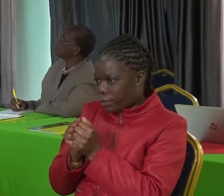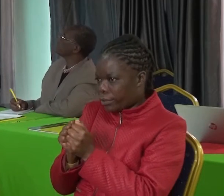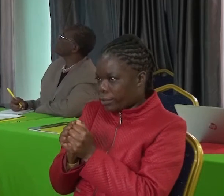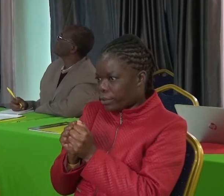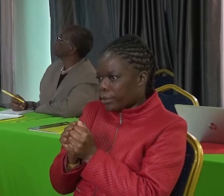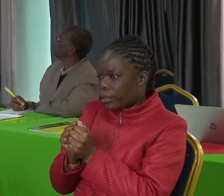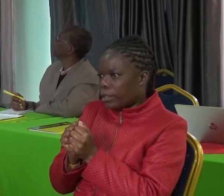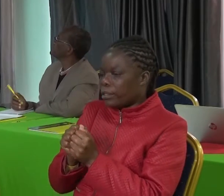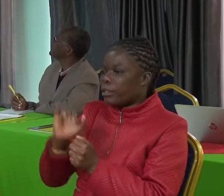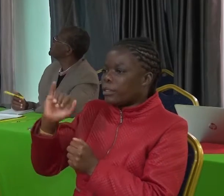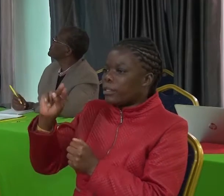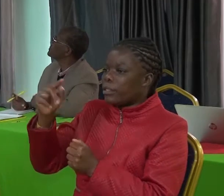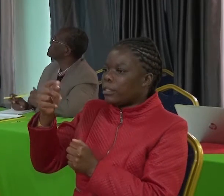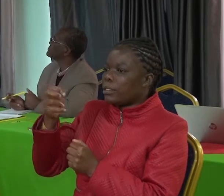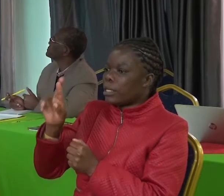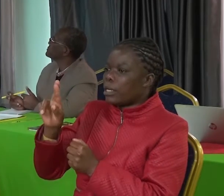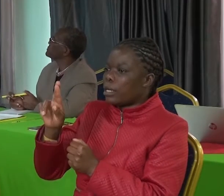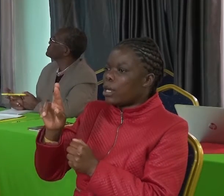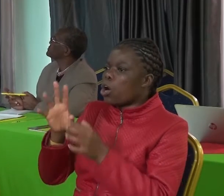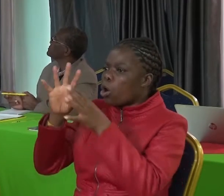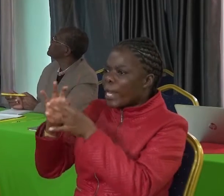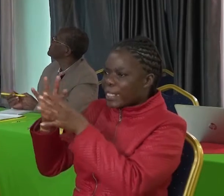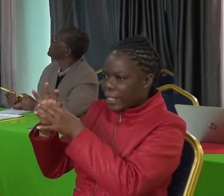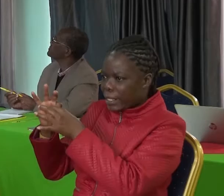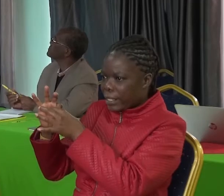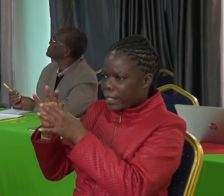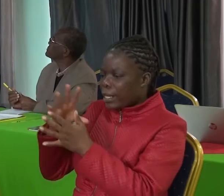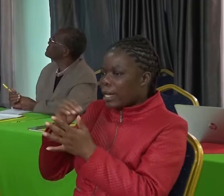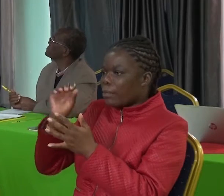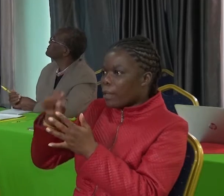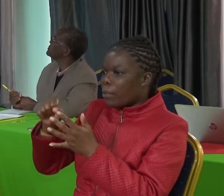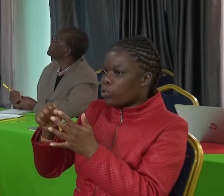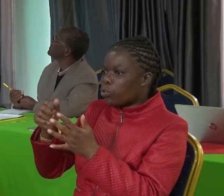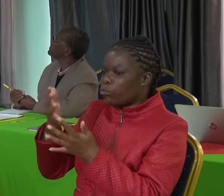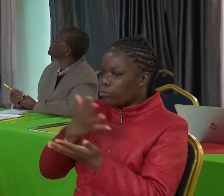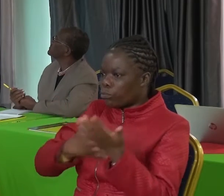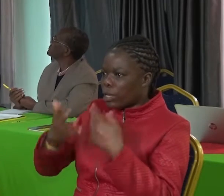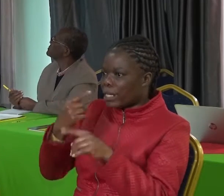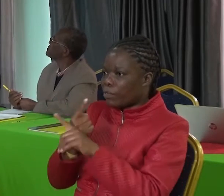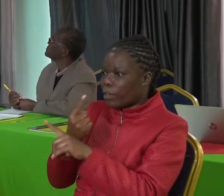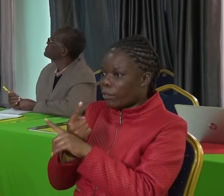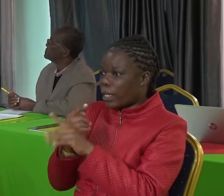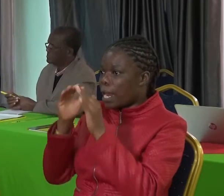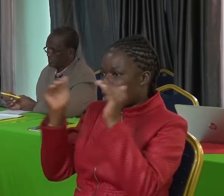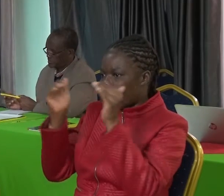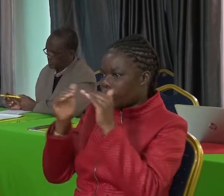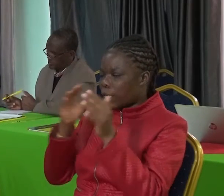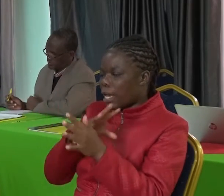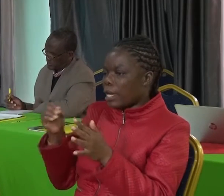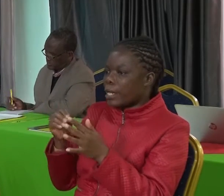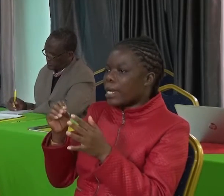and enabled to collaborate at different levels and exchange information and create